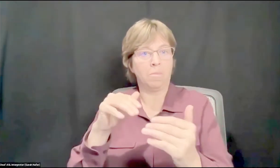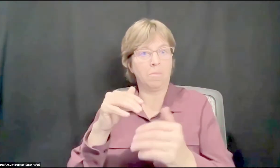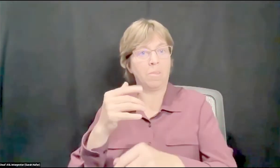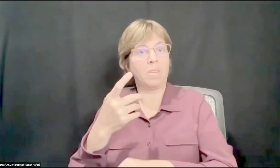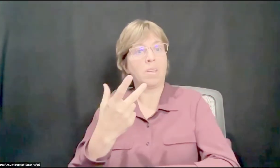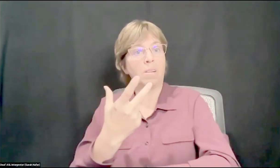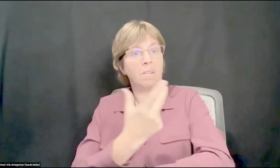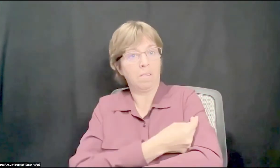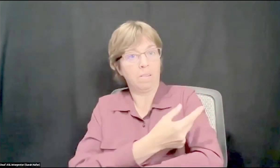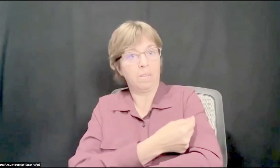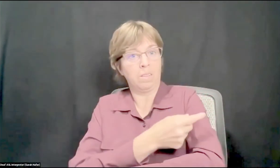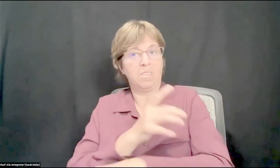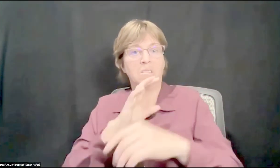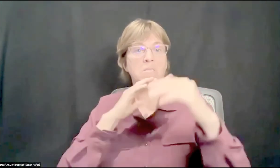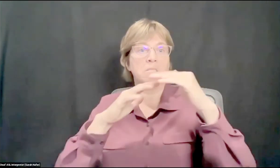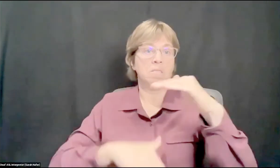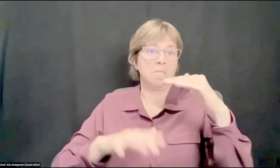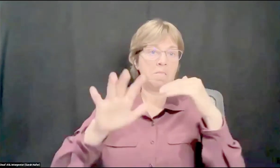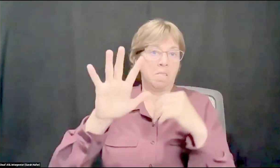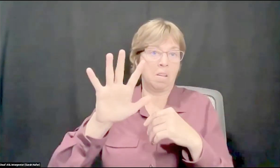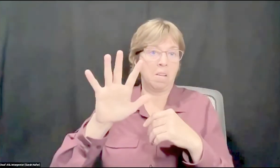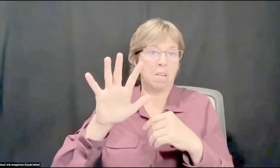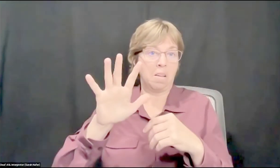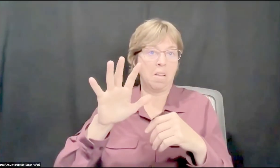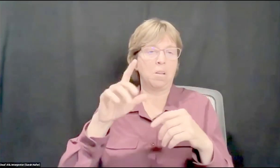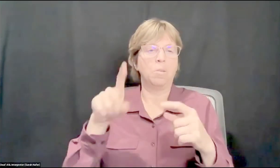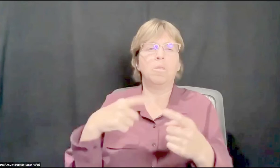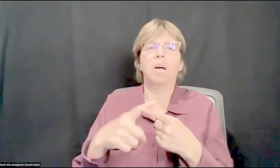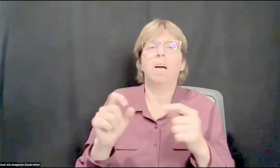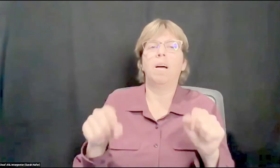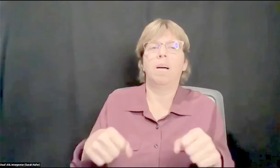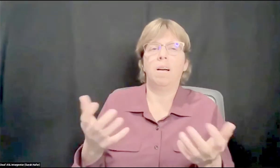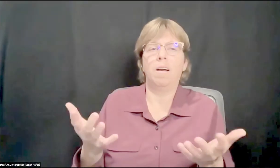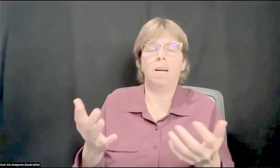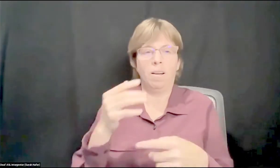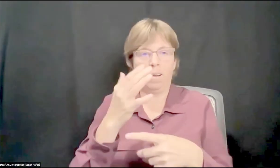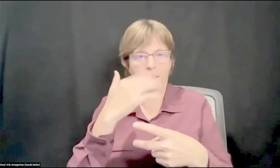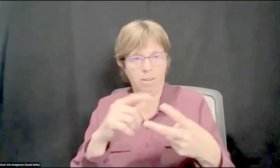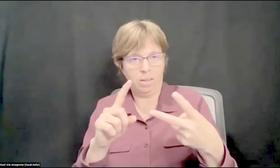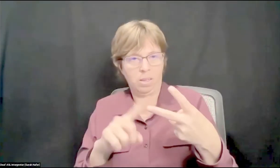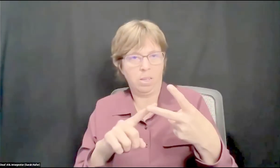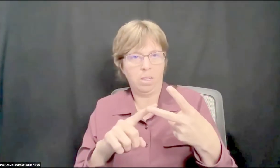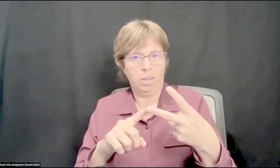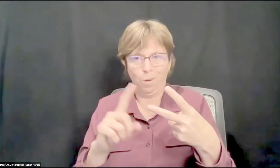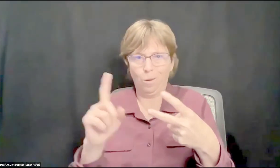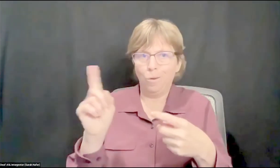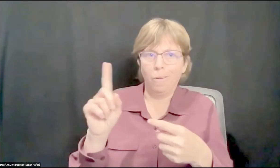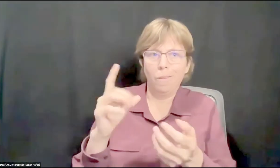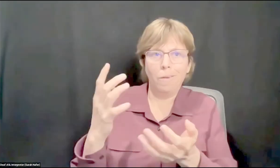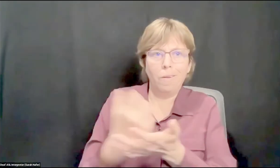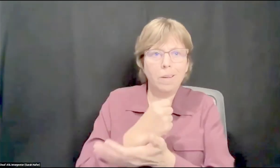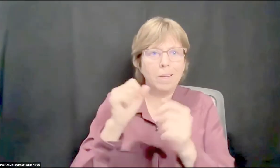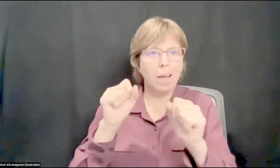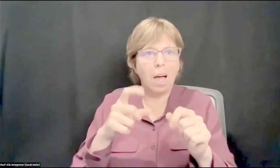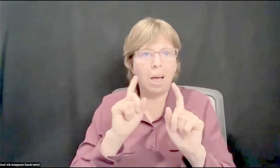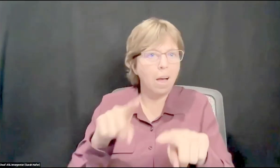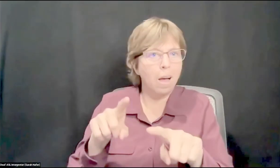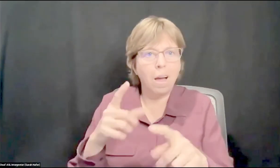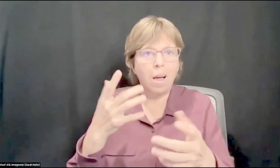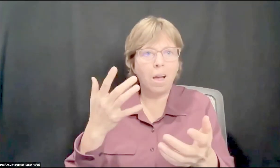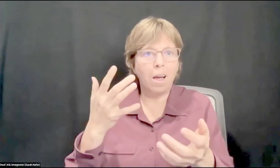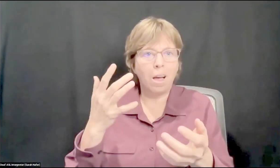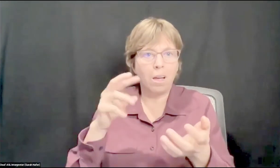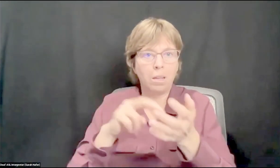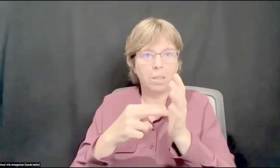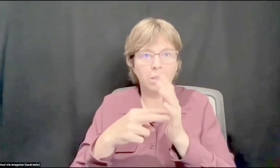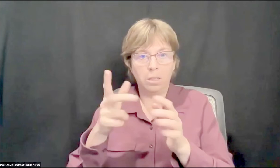And then the next part of that is, then what are some of the methods of delivery? Is it going to be a drive-through, Are there other ways that kids might be able to get